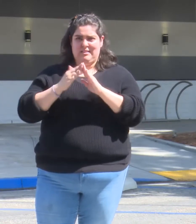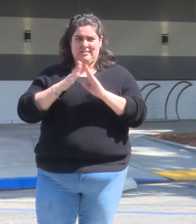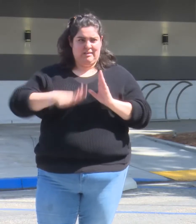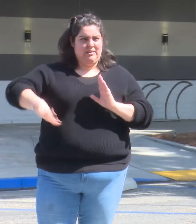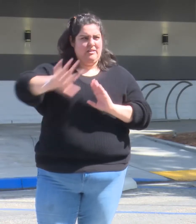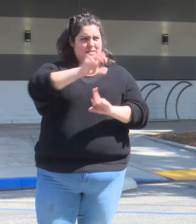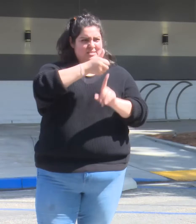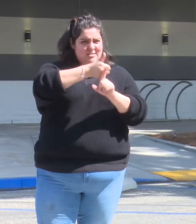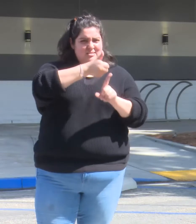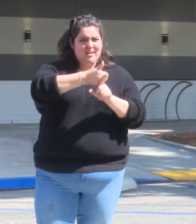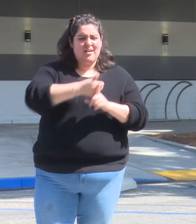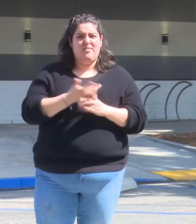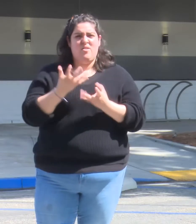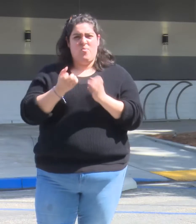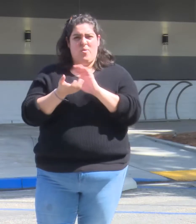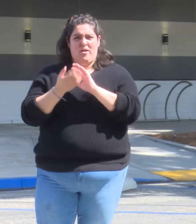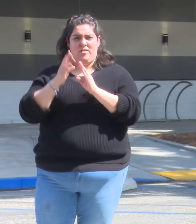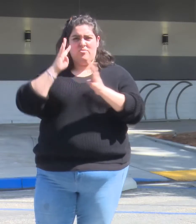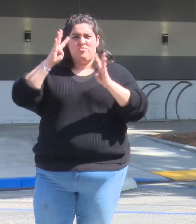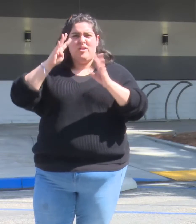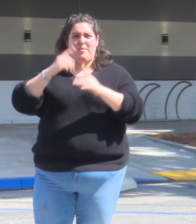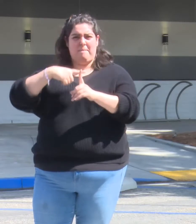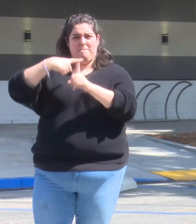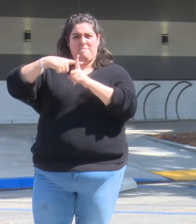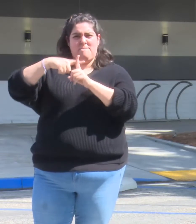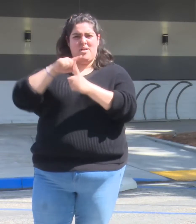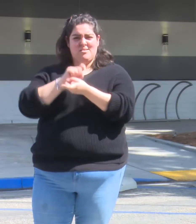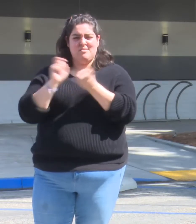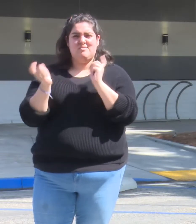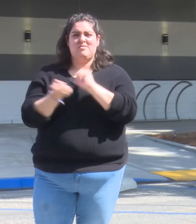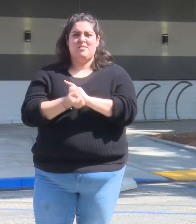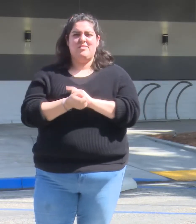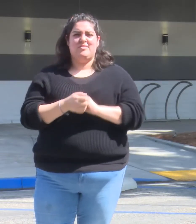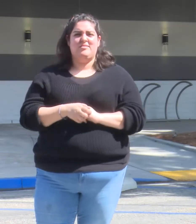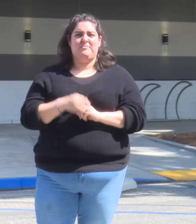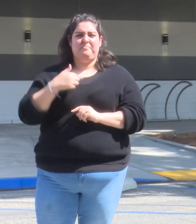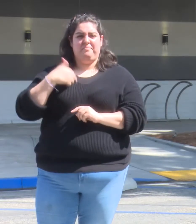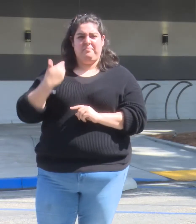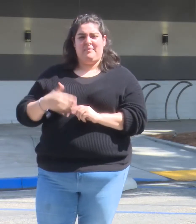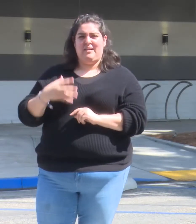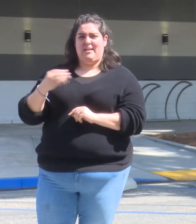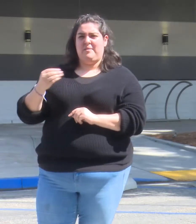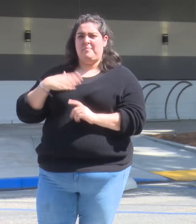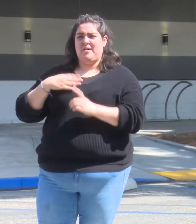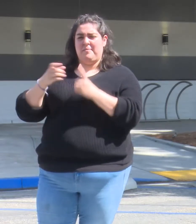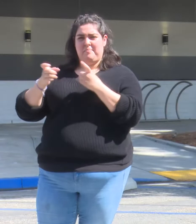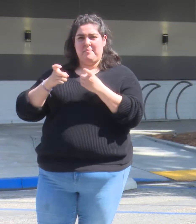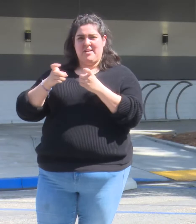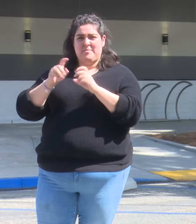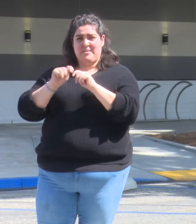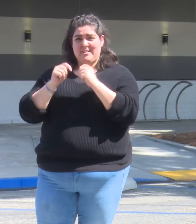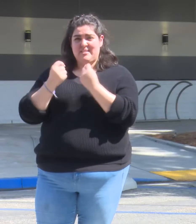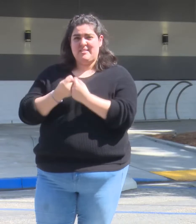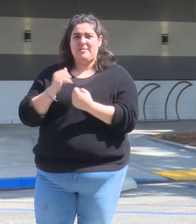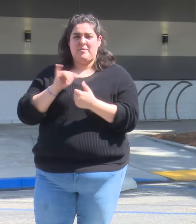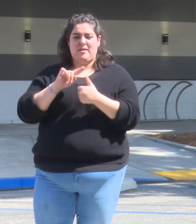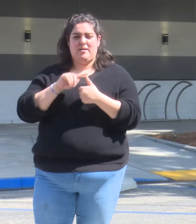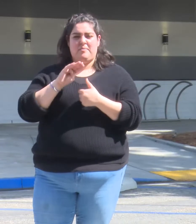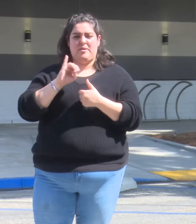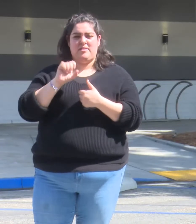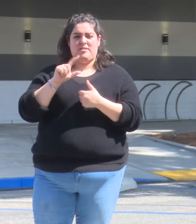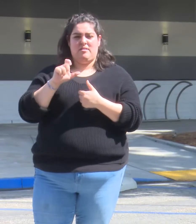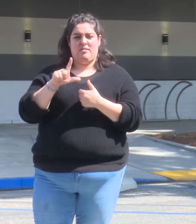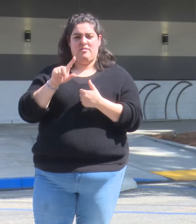we wanted to create positive change. Me and my senior management team, like Michael Johnson,